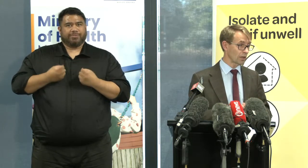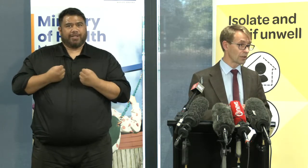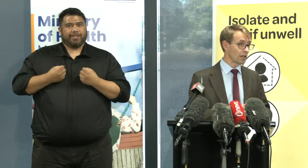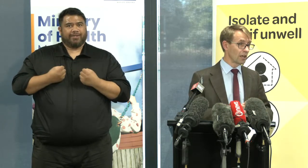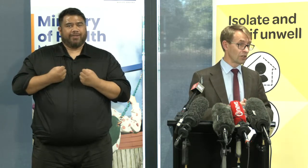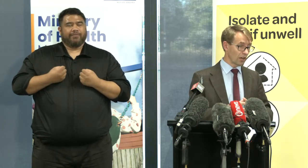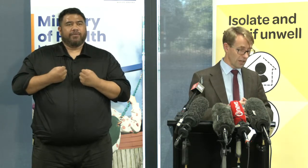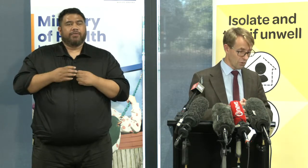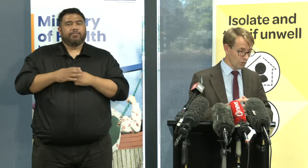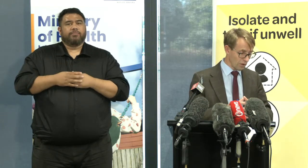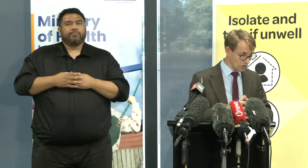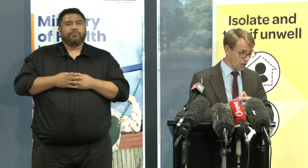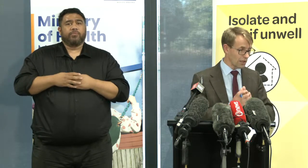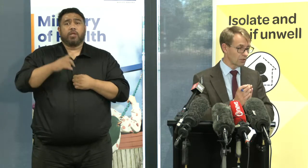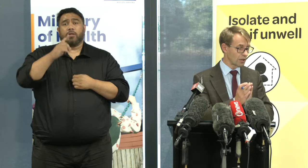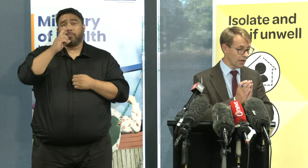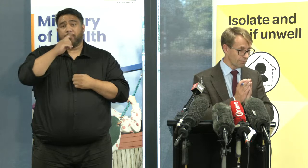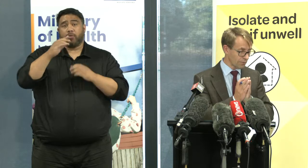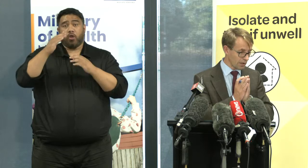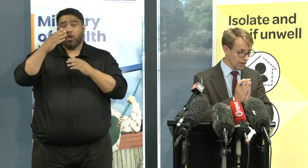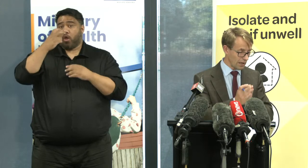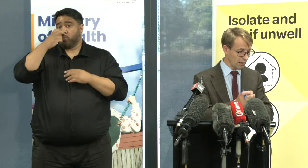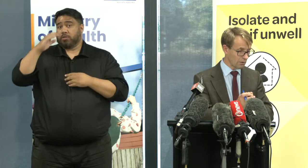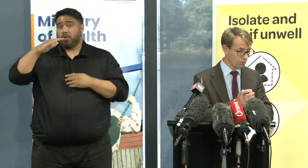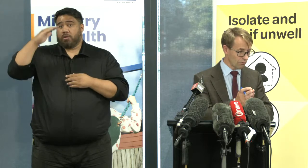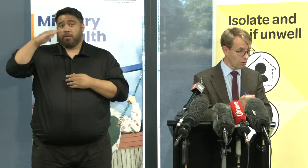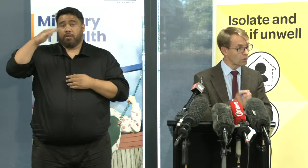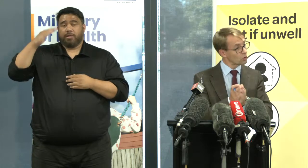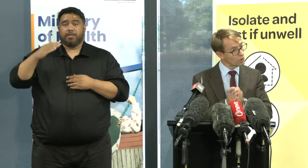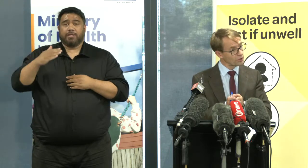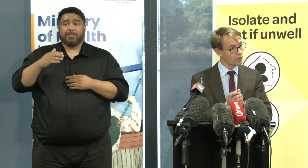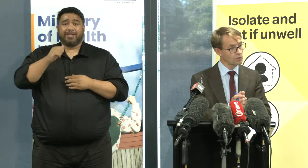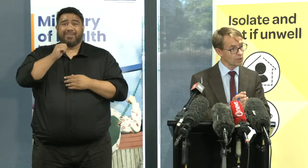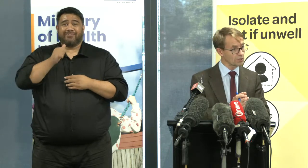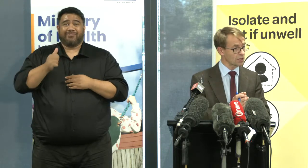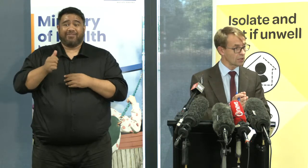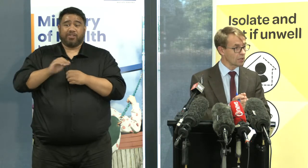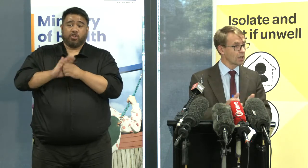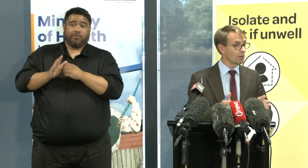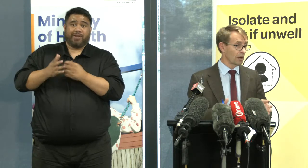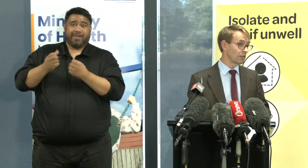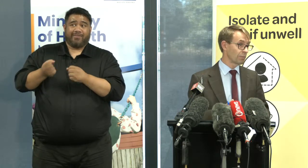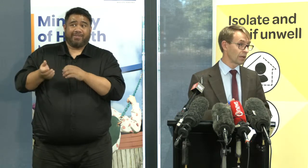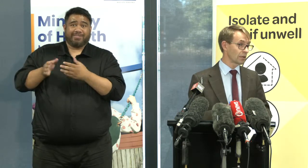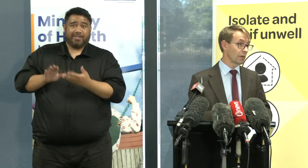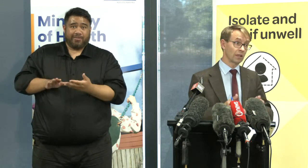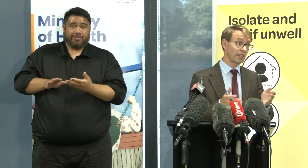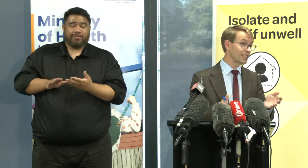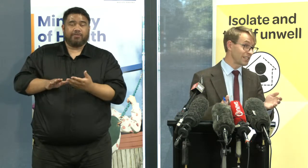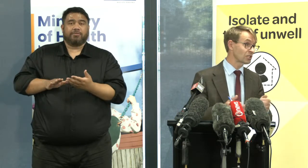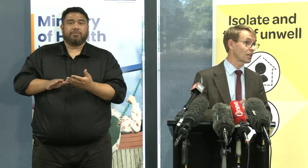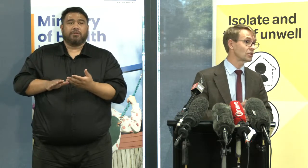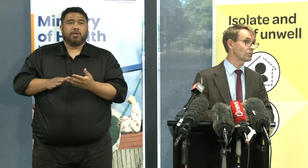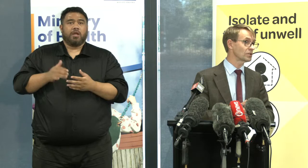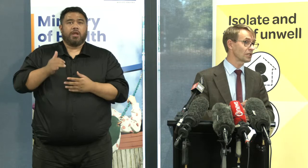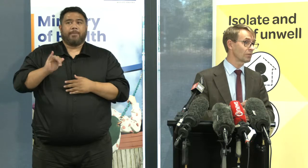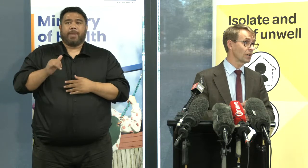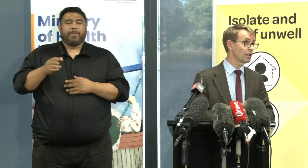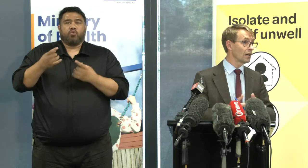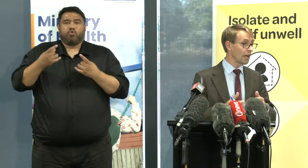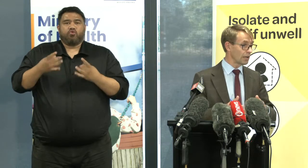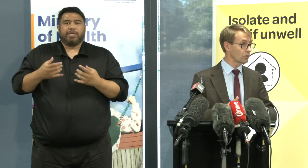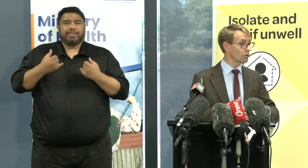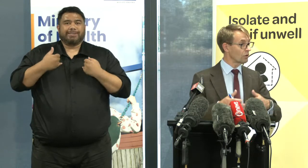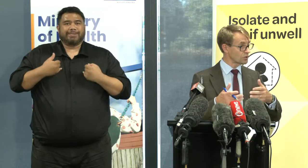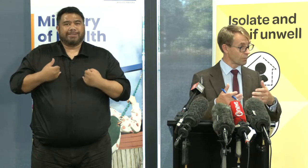have been who have died from or with COVID-19, may have had an end-stage illness